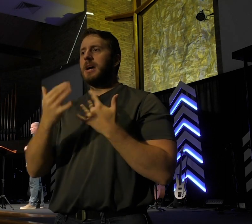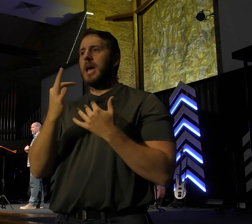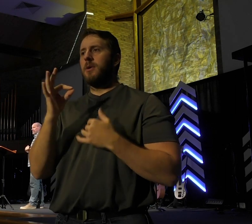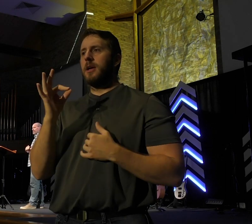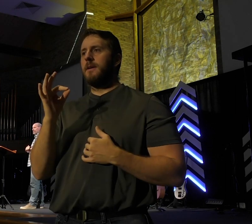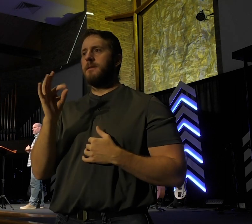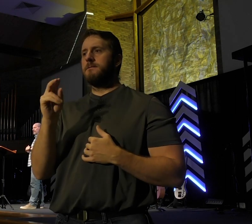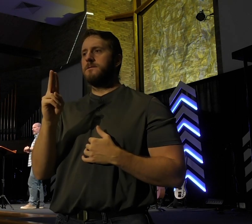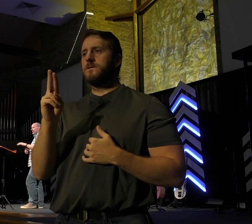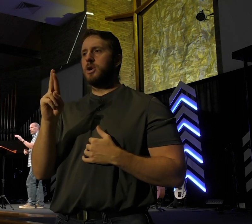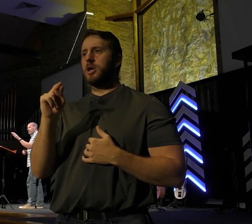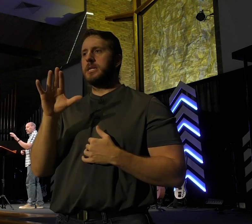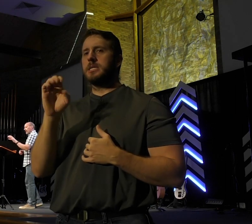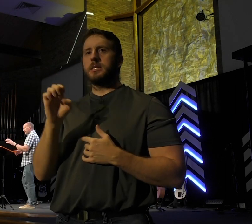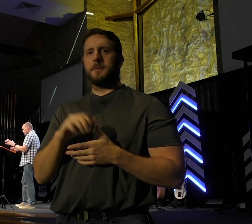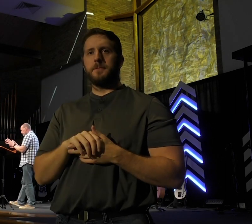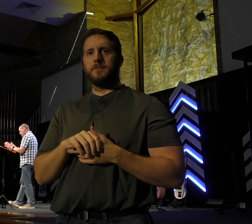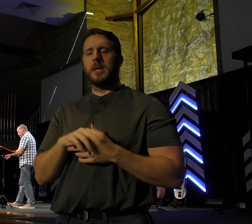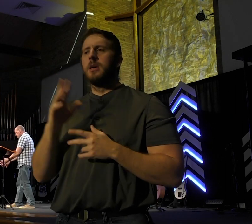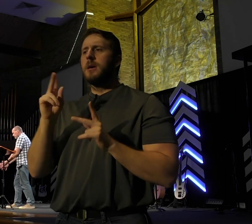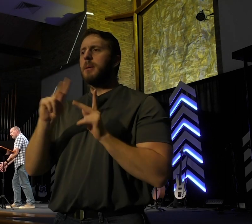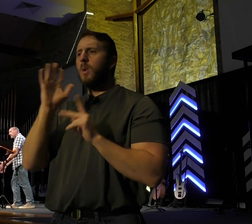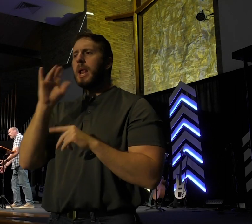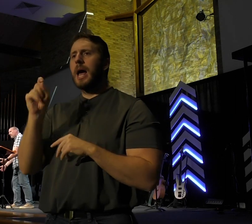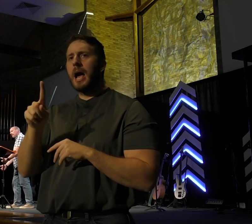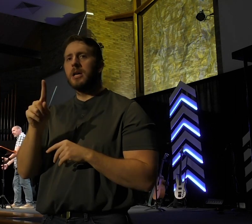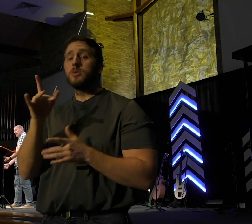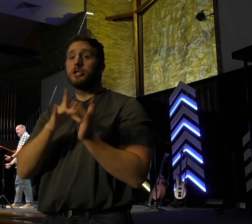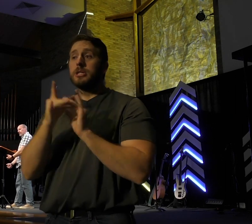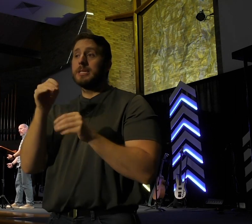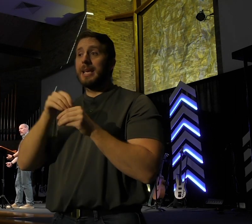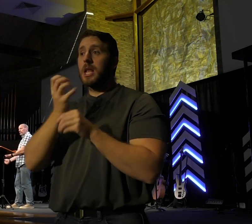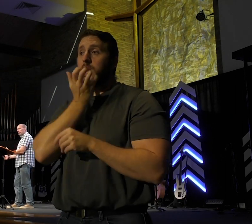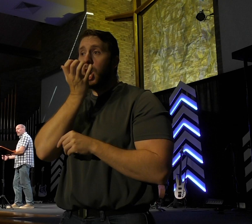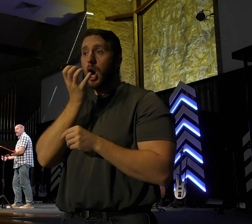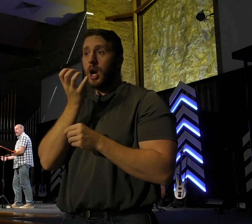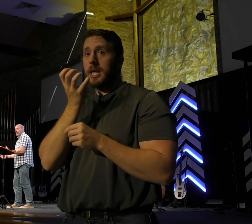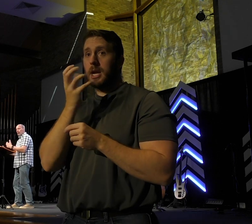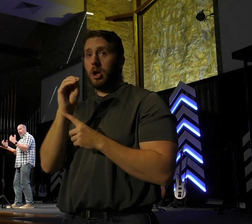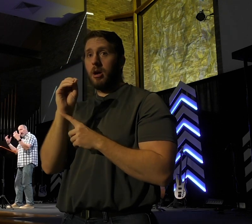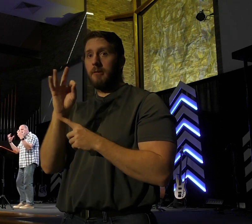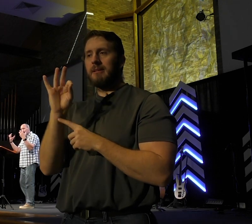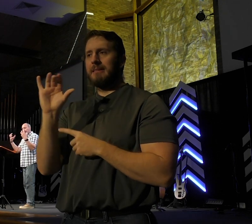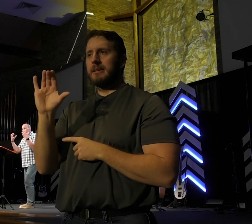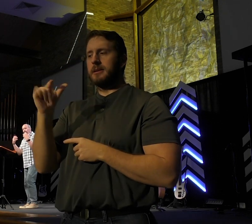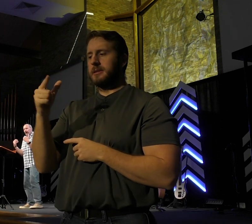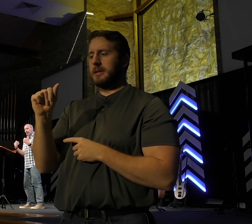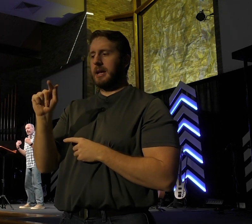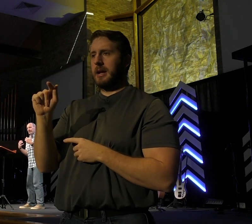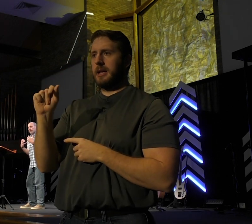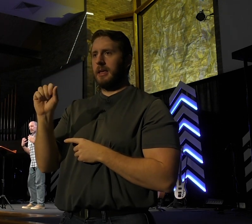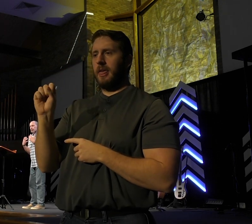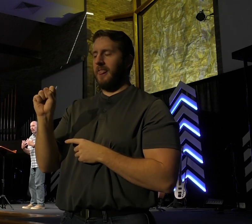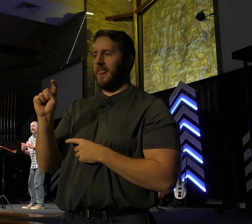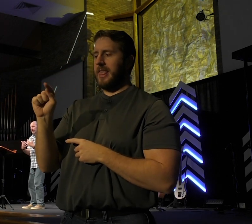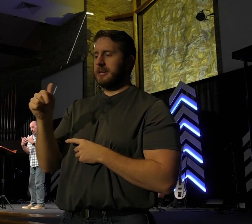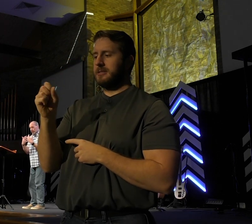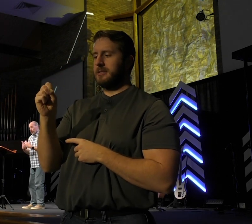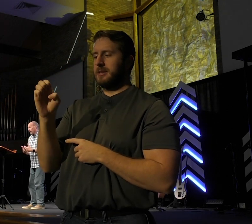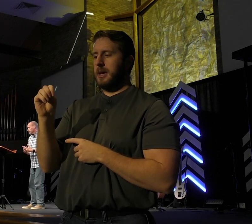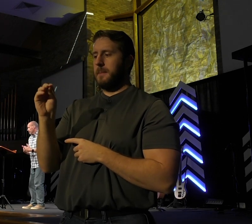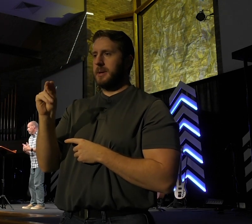furnace." And people will ask, when Jesus was in the Garden of Gethsemane praying, why? Why would he